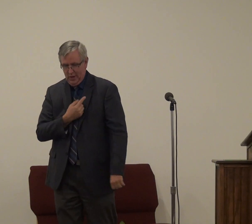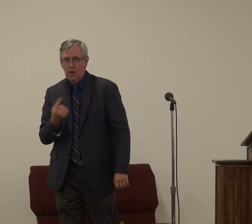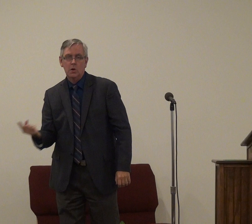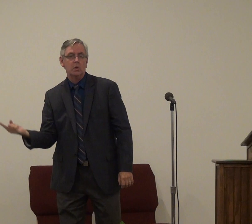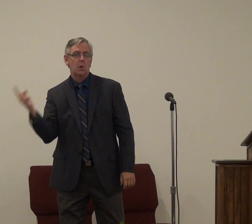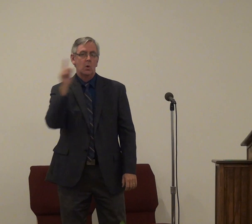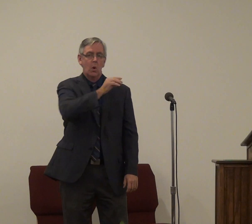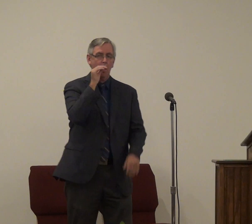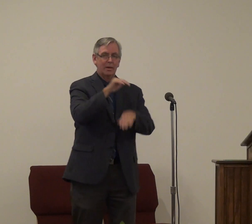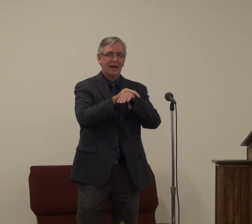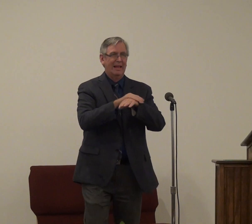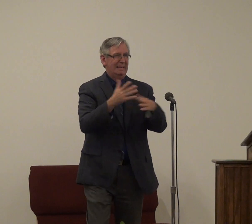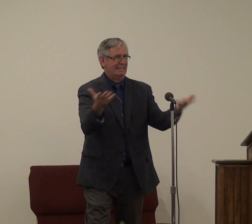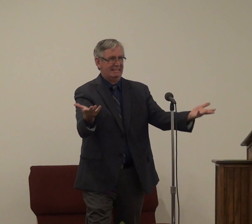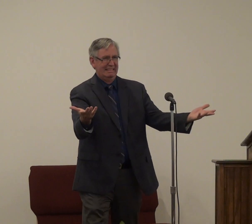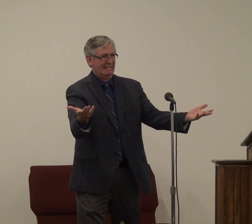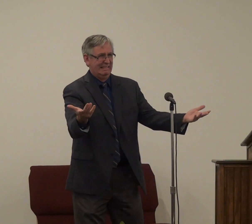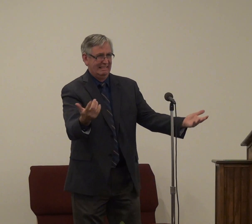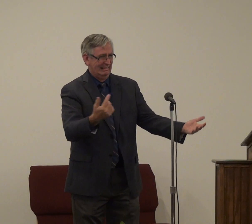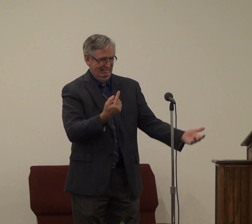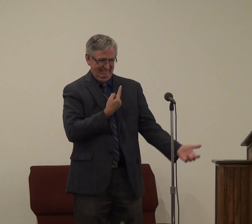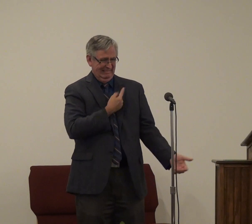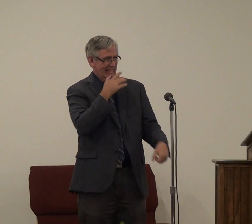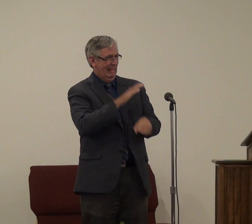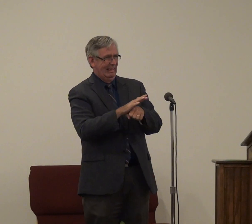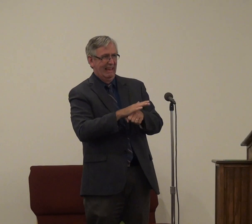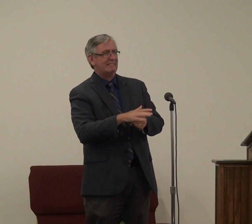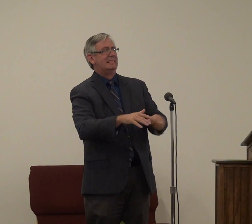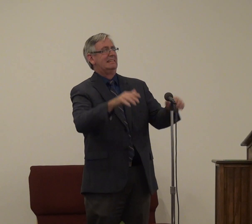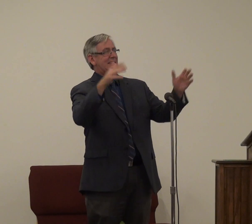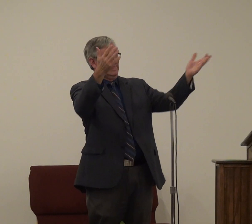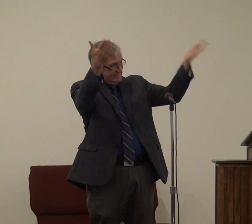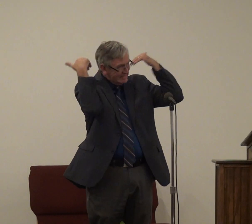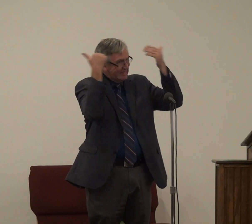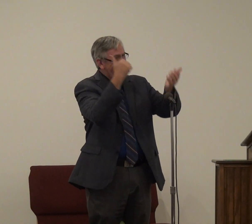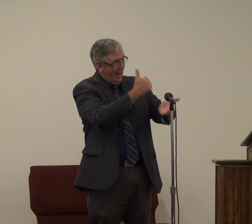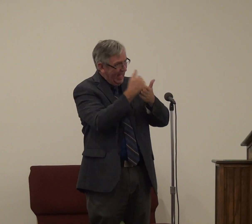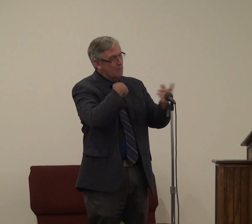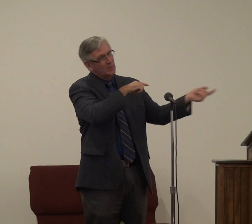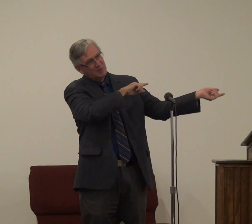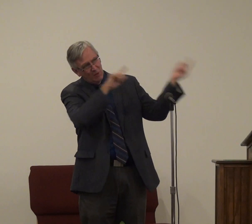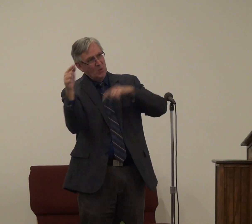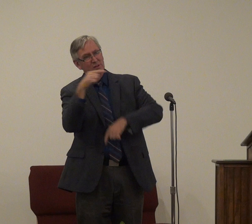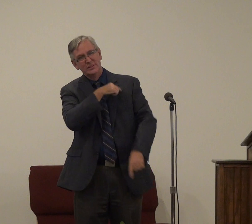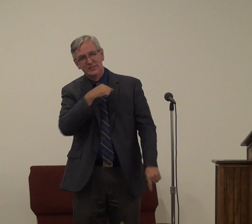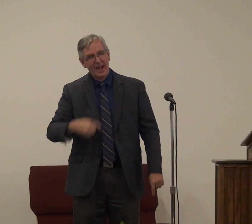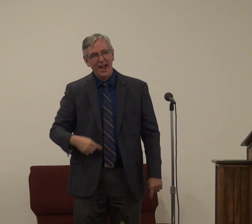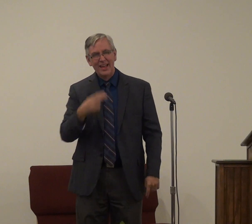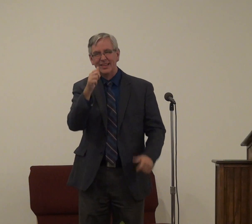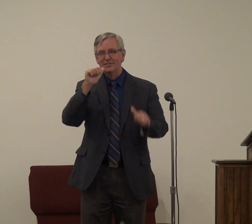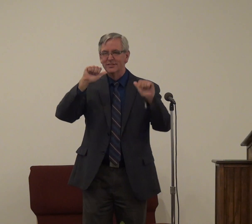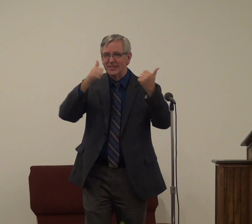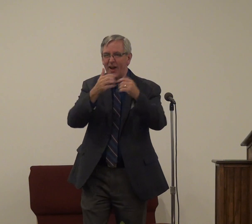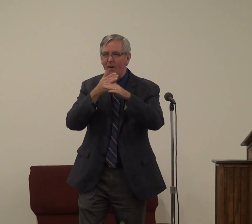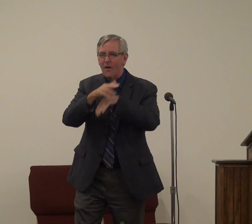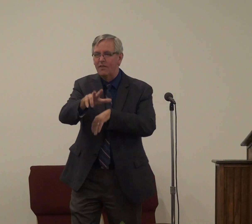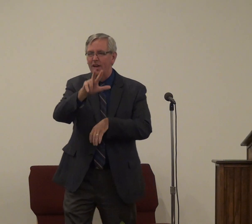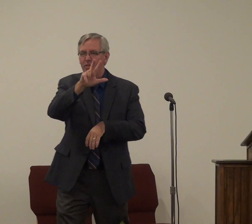so much work that he couldn't do the work alone, and he went back to England and he said, "I need help. Come and help me in China." And he challenged